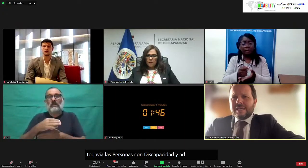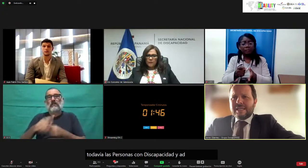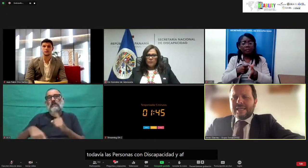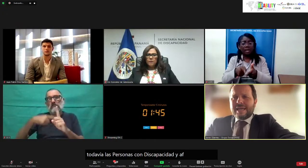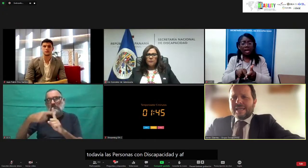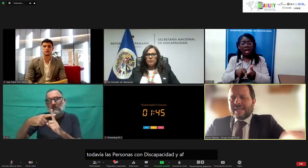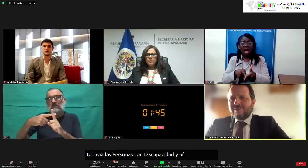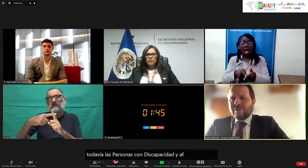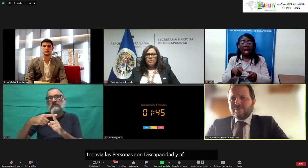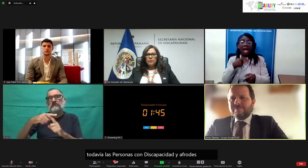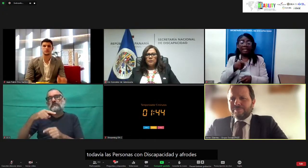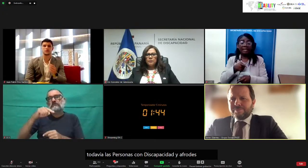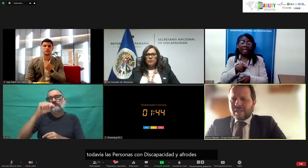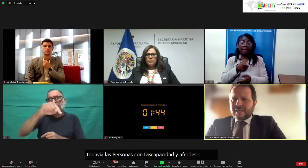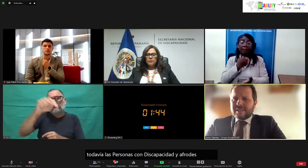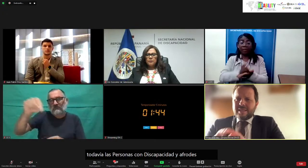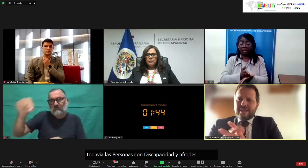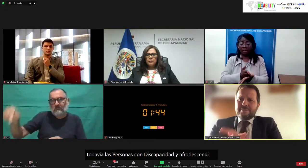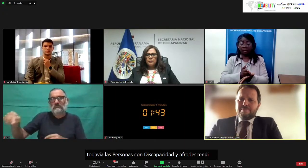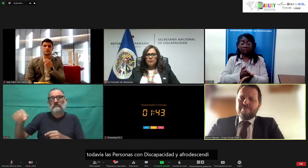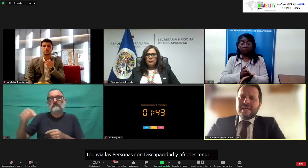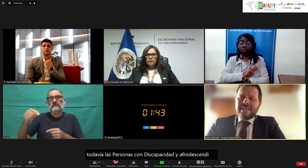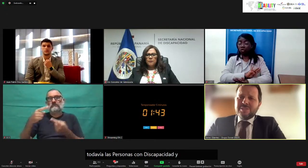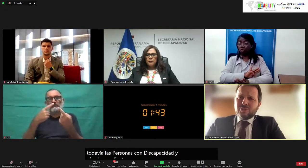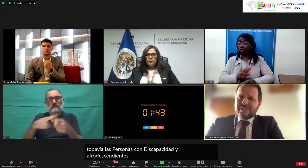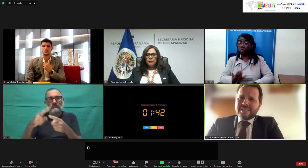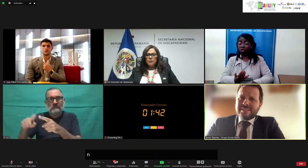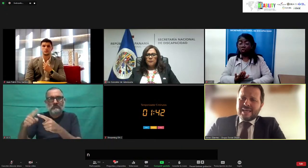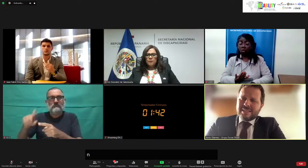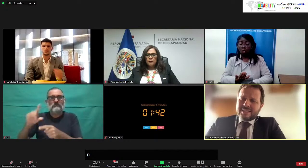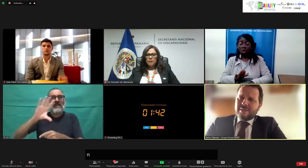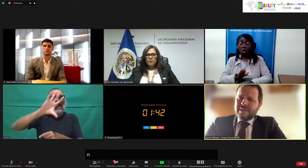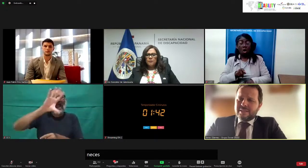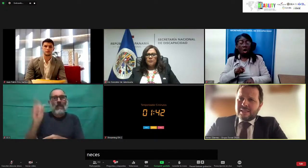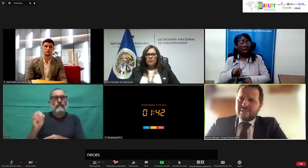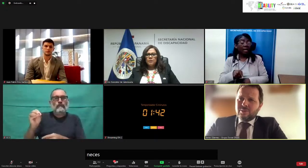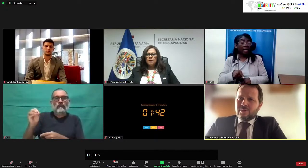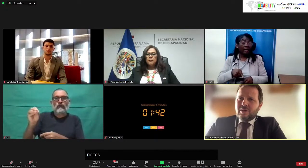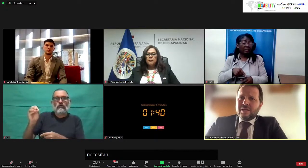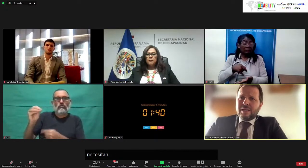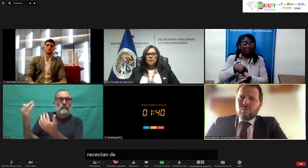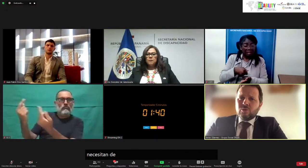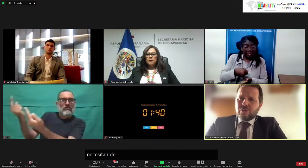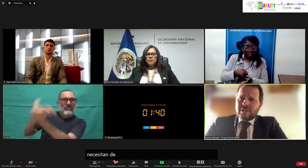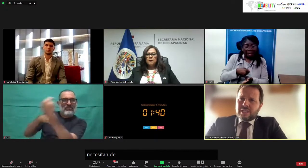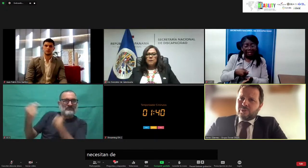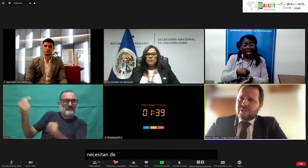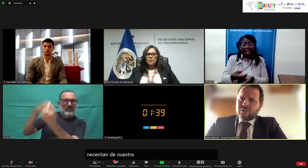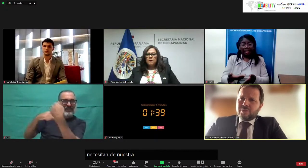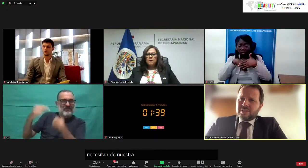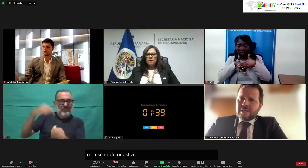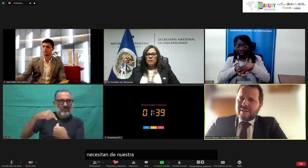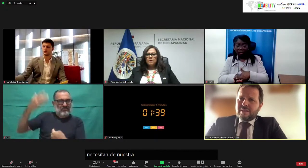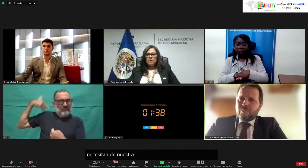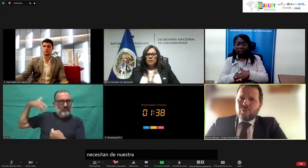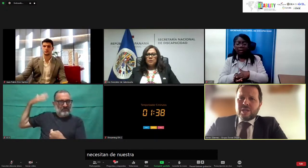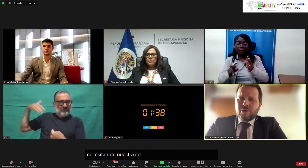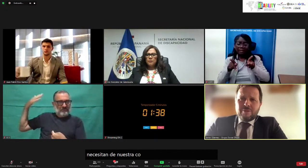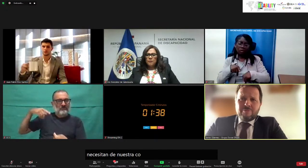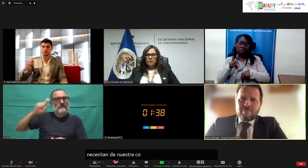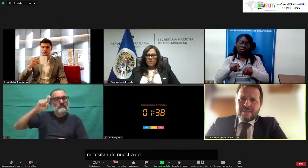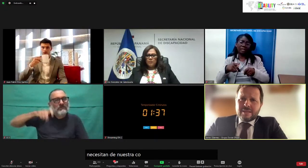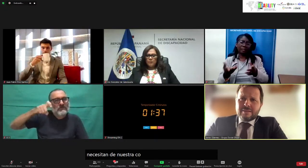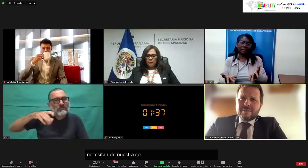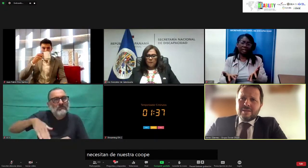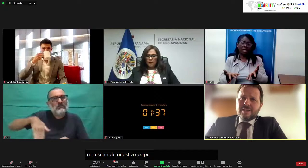when talking about this we need to ha stop the creation of mechanisms that